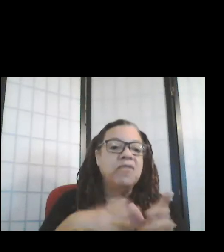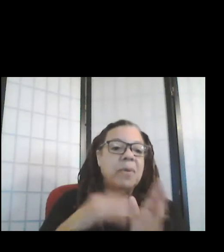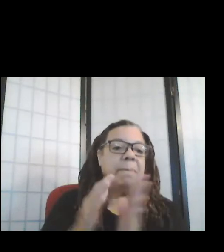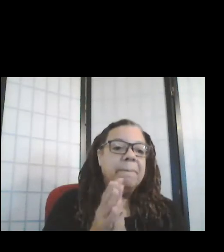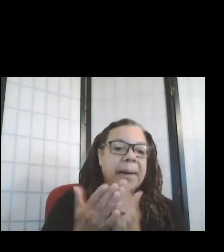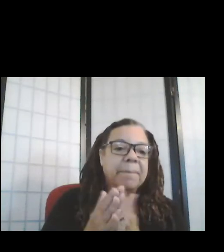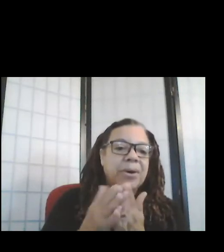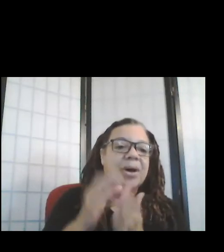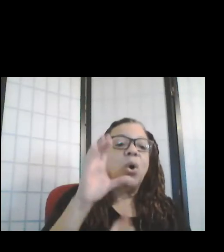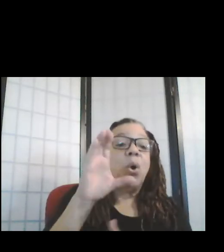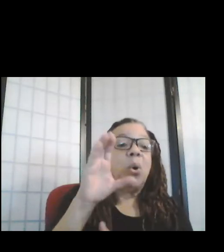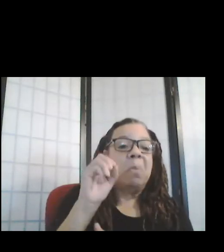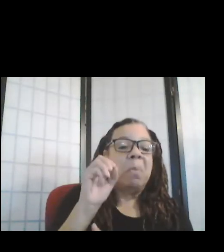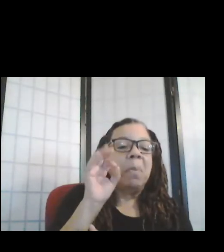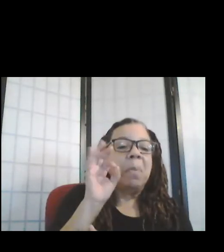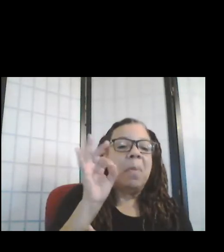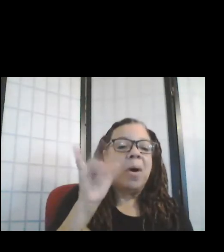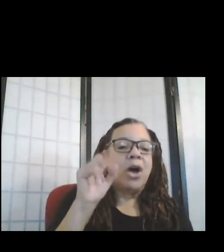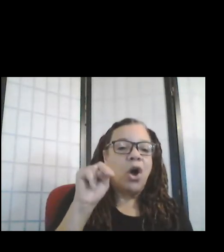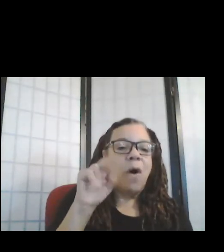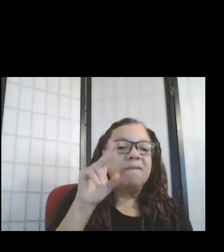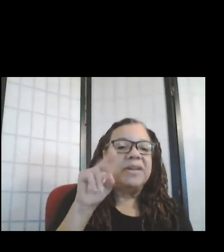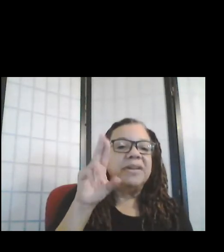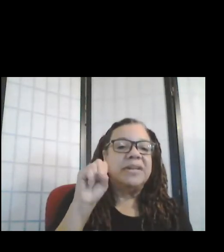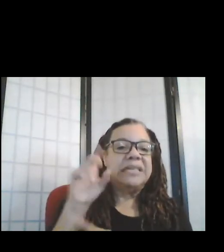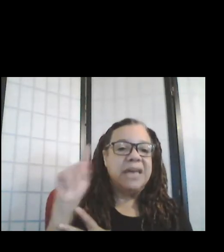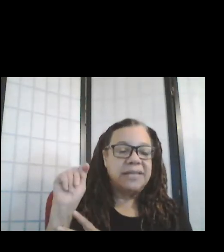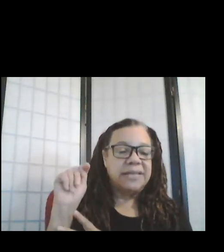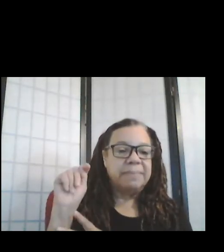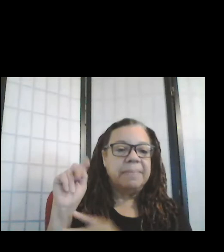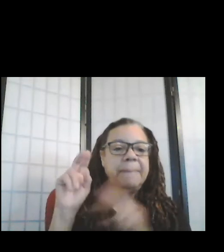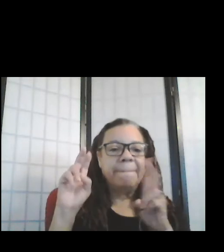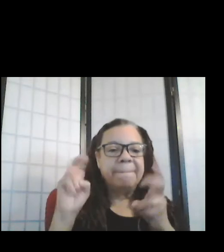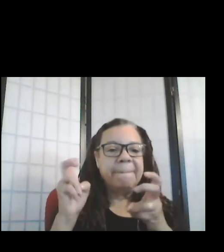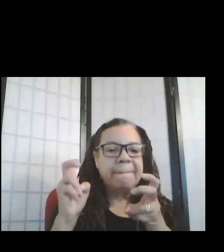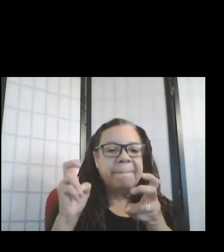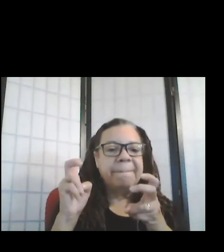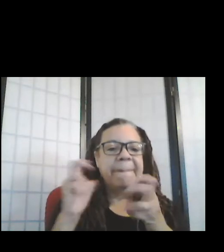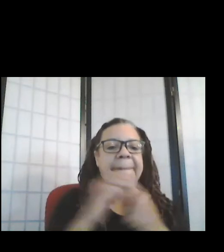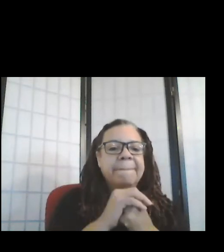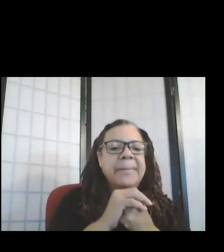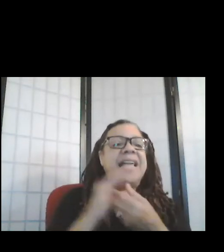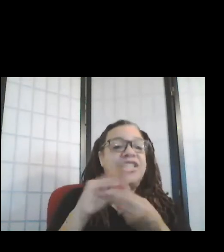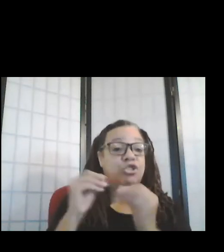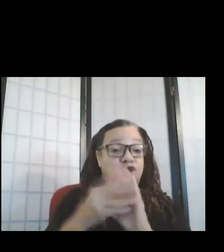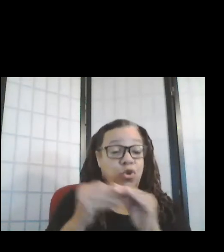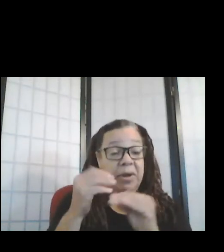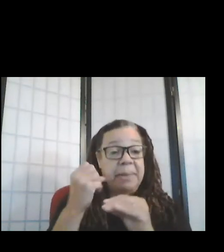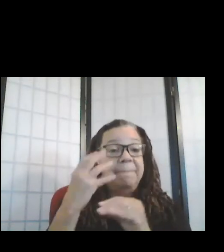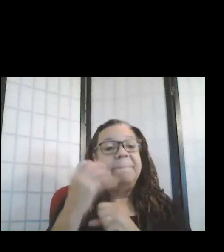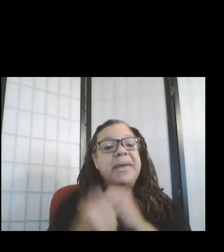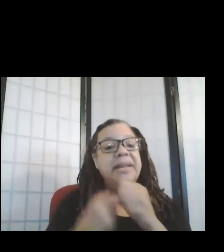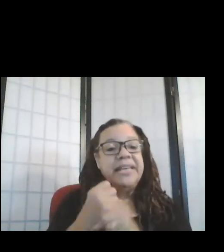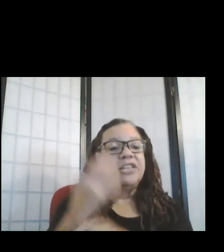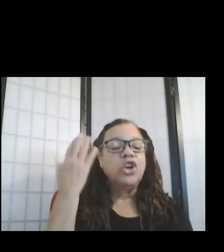Coffin Dust, which has just come out in a new edition. And this was a story from many years ago, but it's a story that, back to the